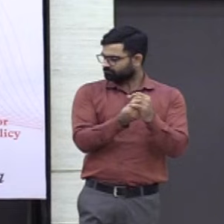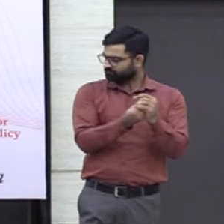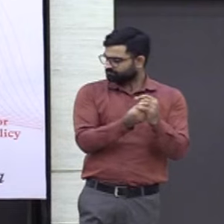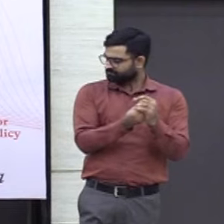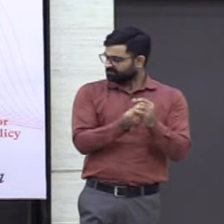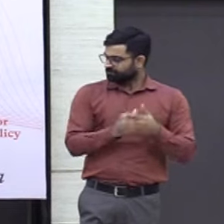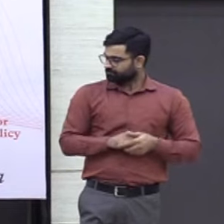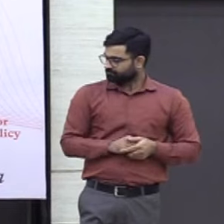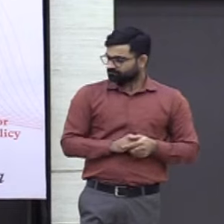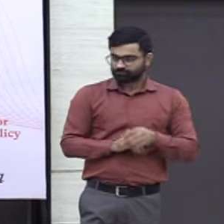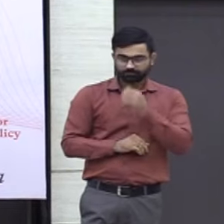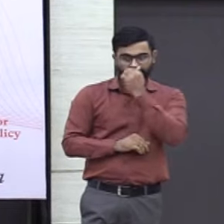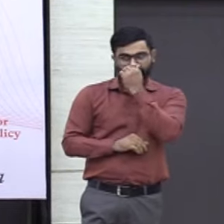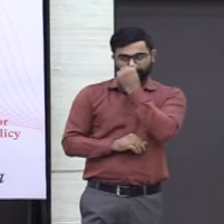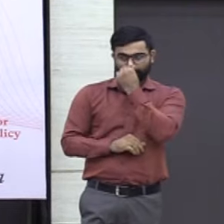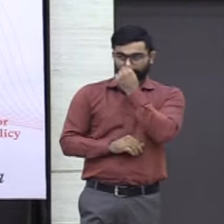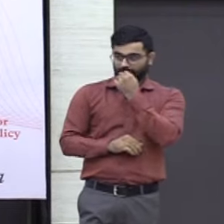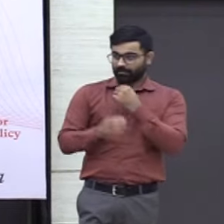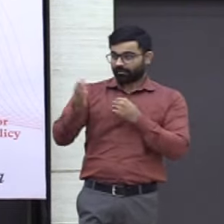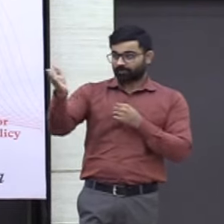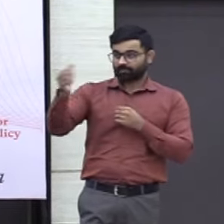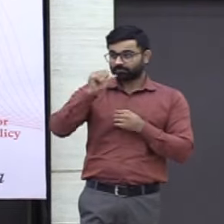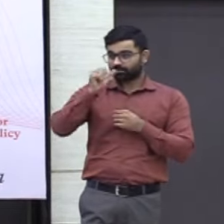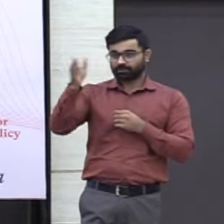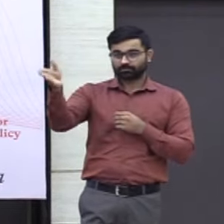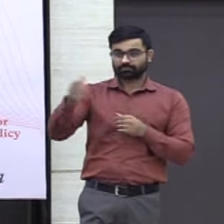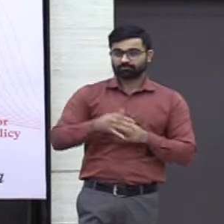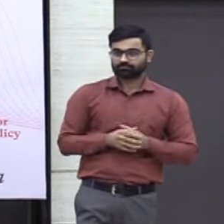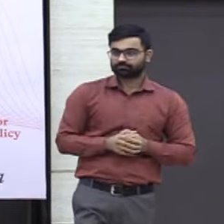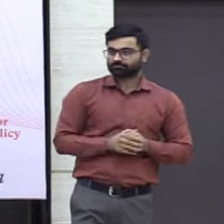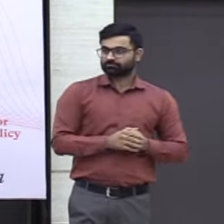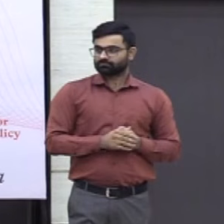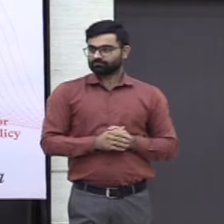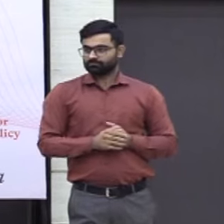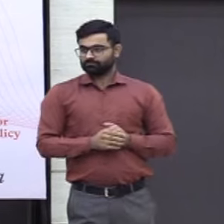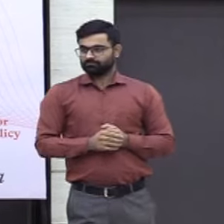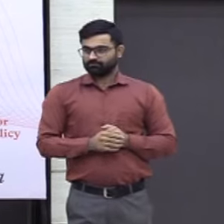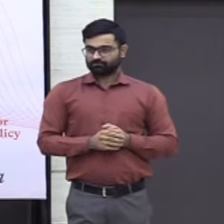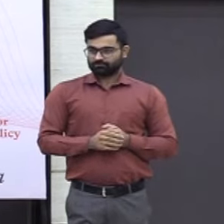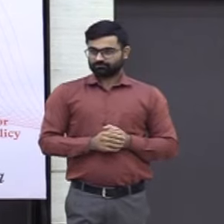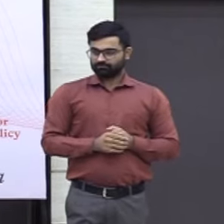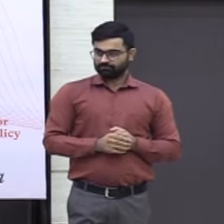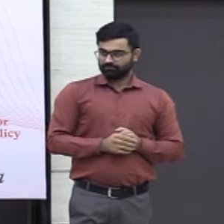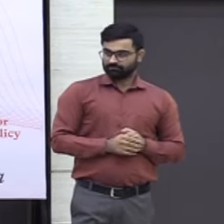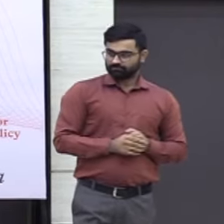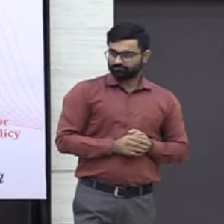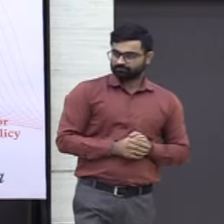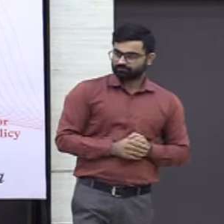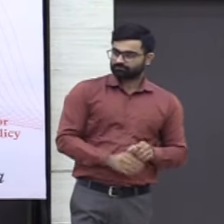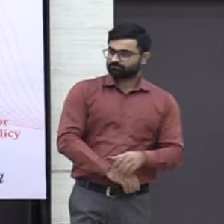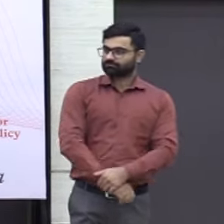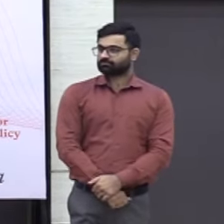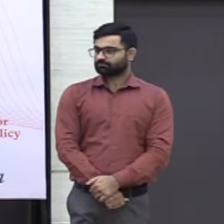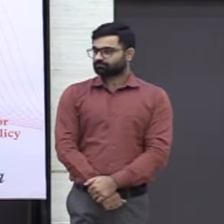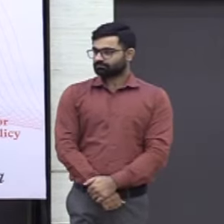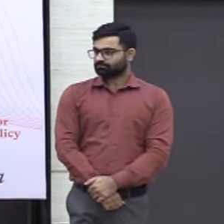just many. Ah, okay. There's one here. Could you get the mic here, please? Just pass it on then. You just take two questions from.